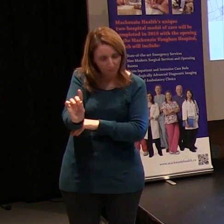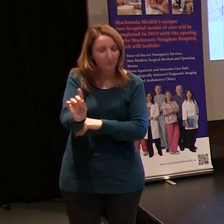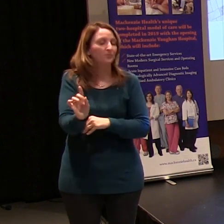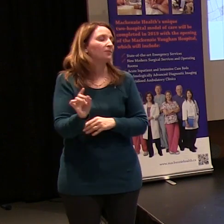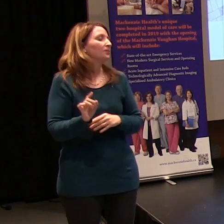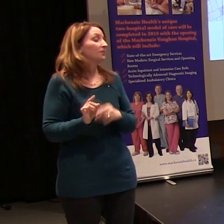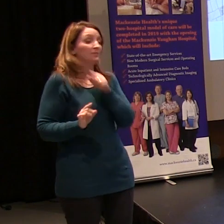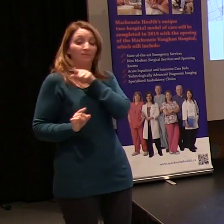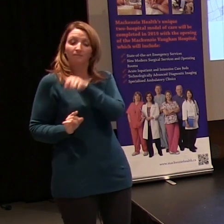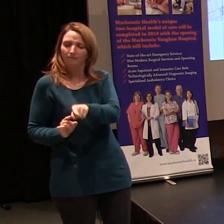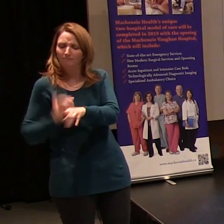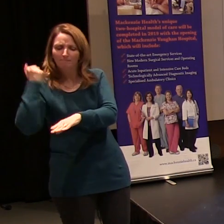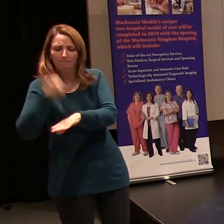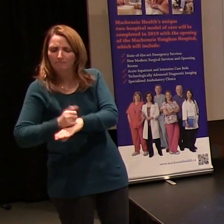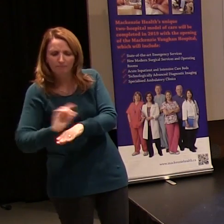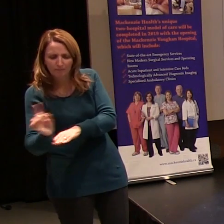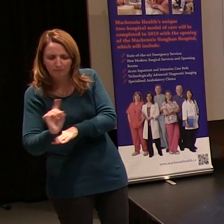it's between